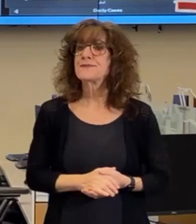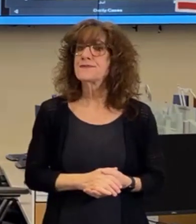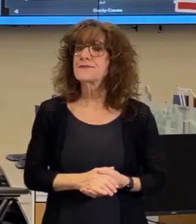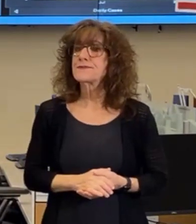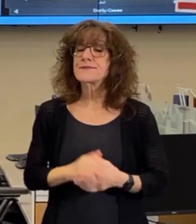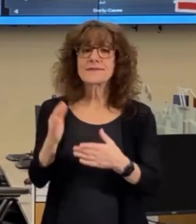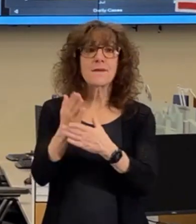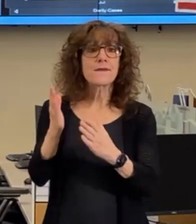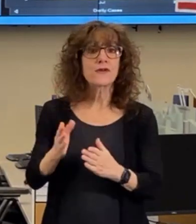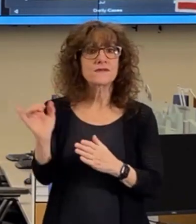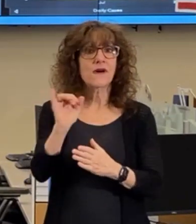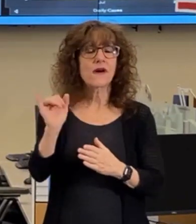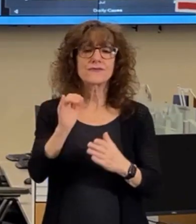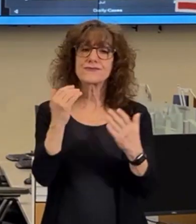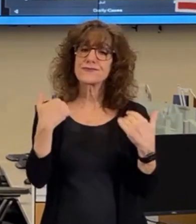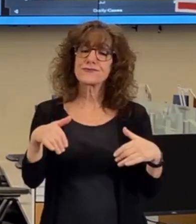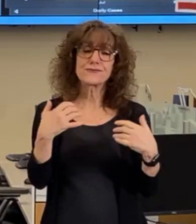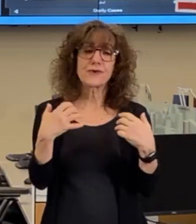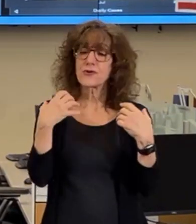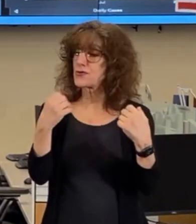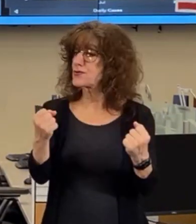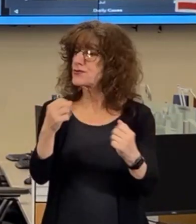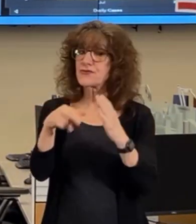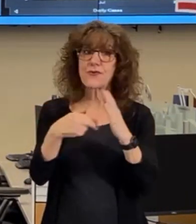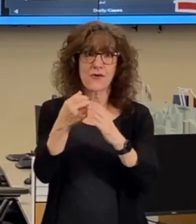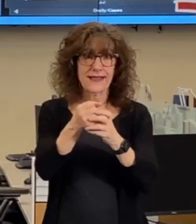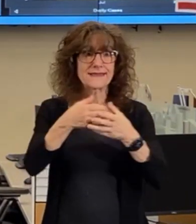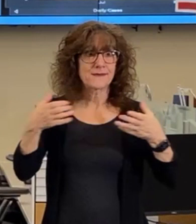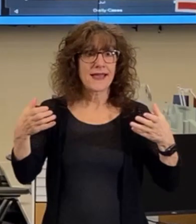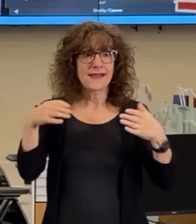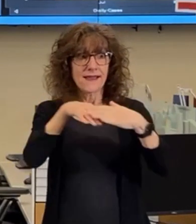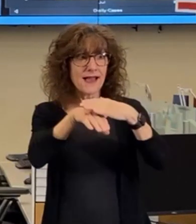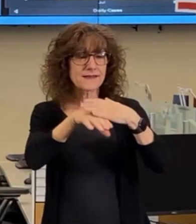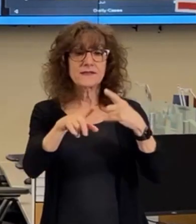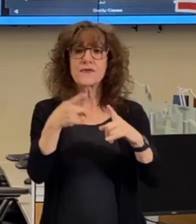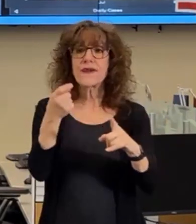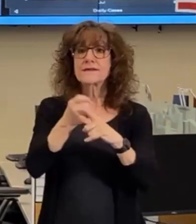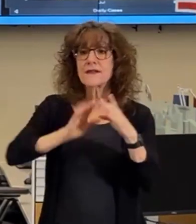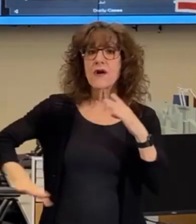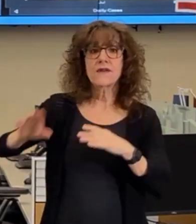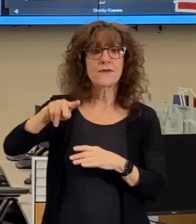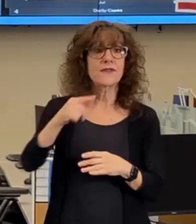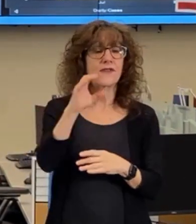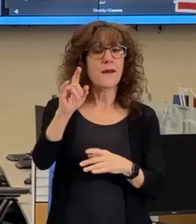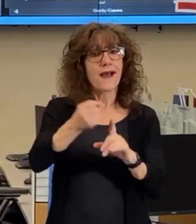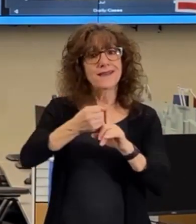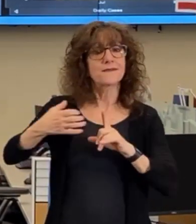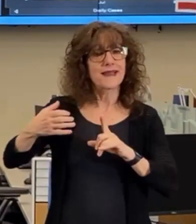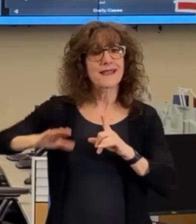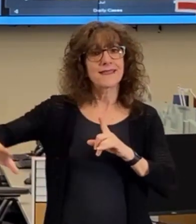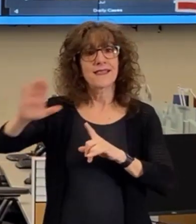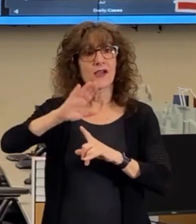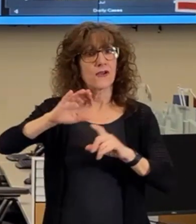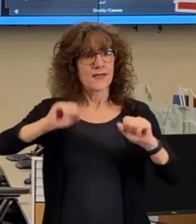Our partners have also played a huge role in expanding vaccine access throughout the county by expanding their capacity